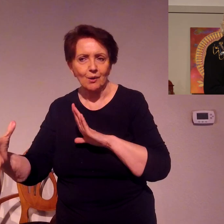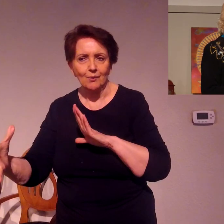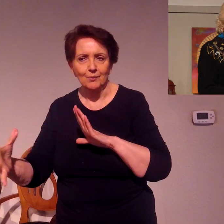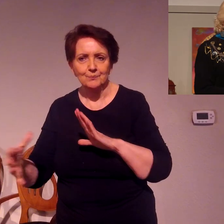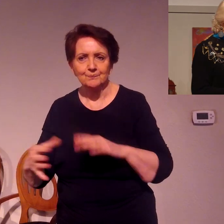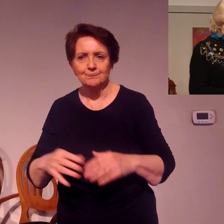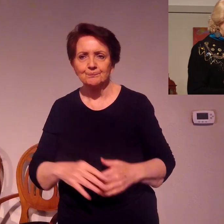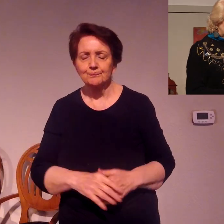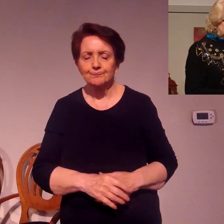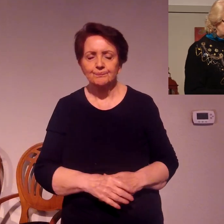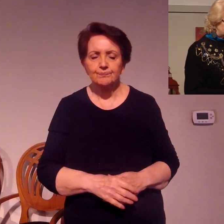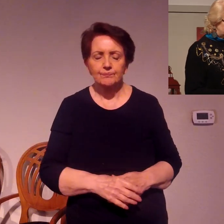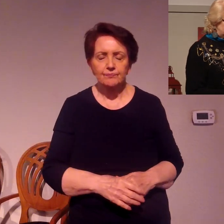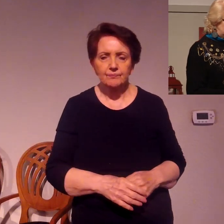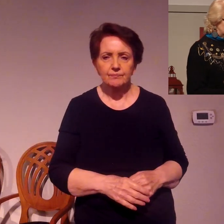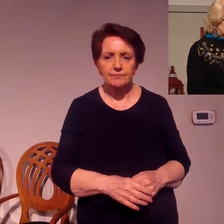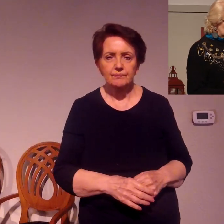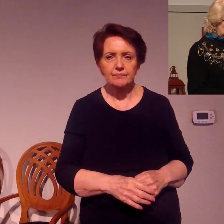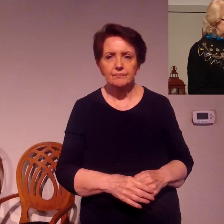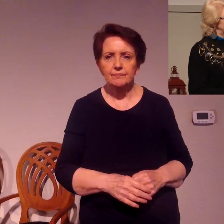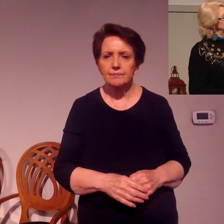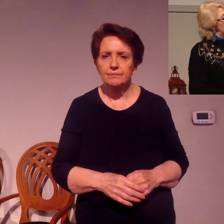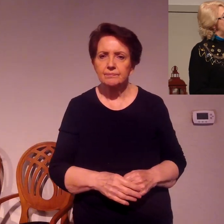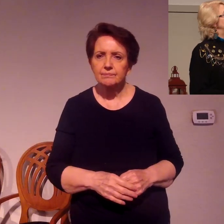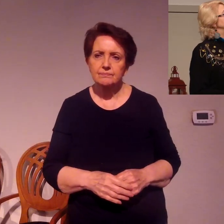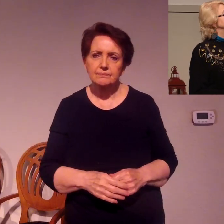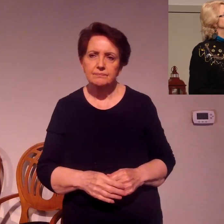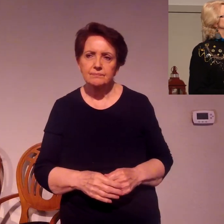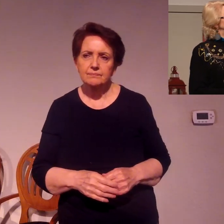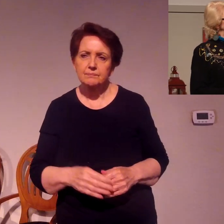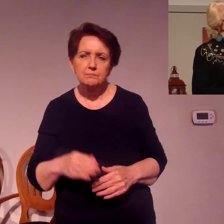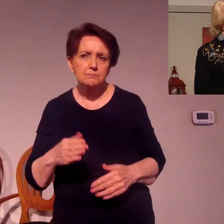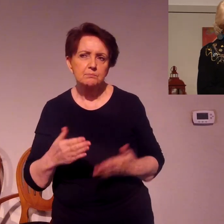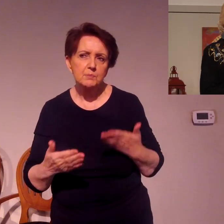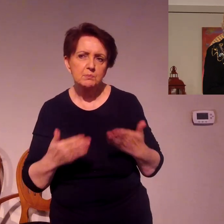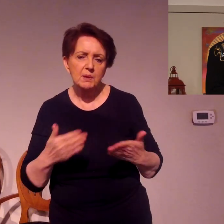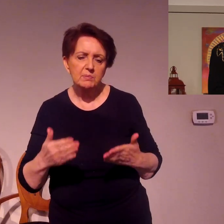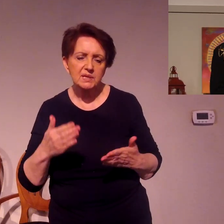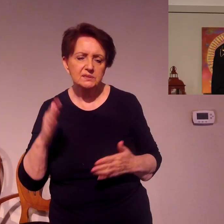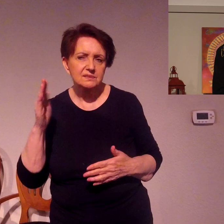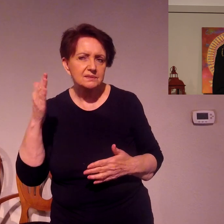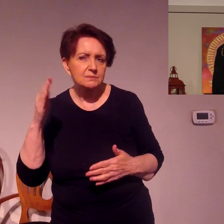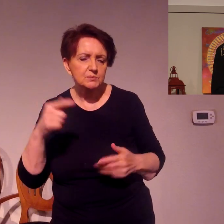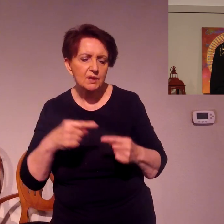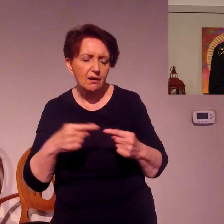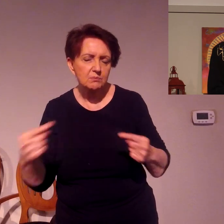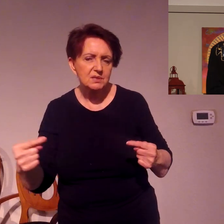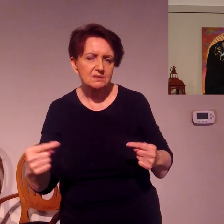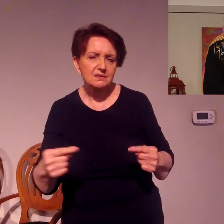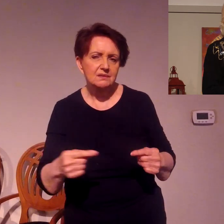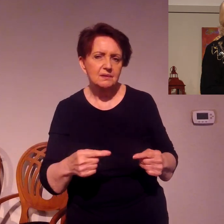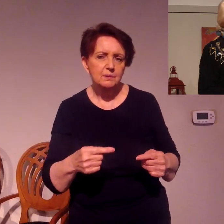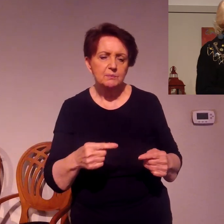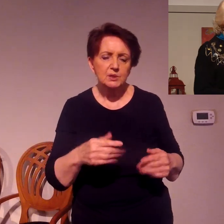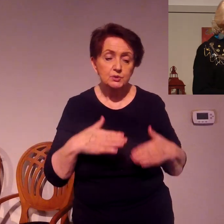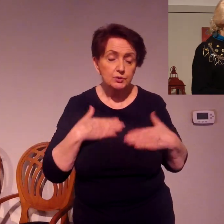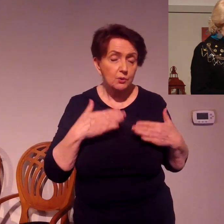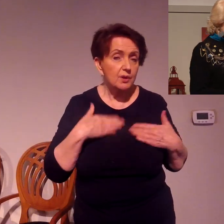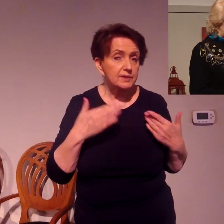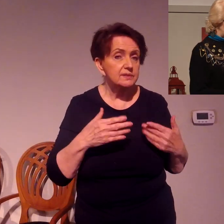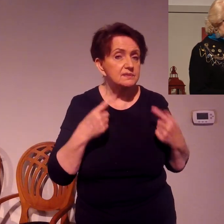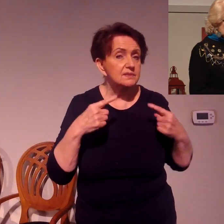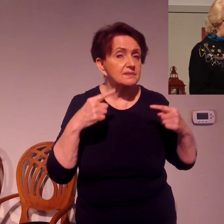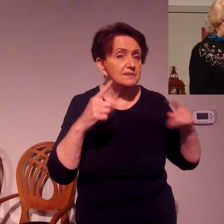Though it might seem counterintuitive, joy thrives in the full experience of life. We can't